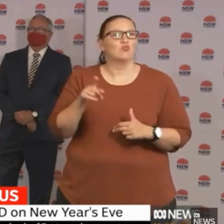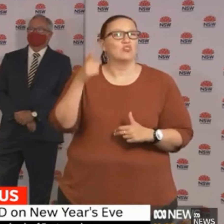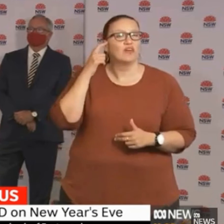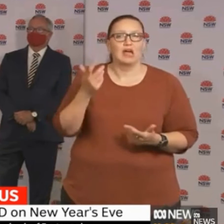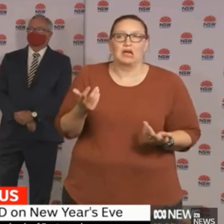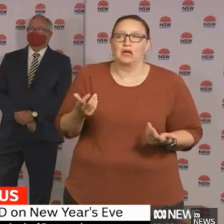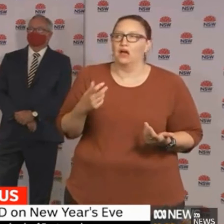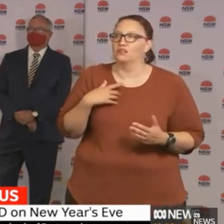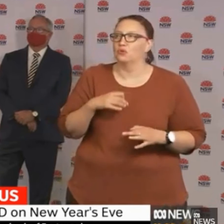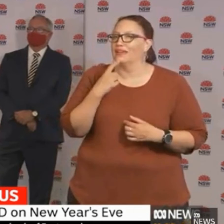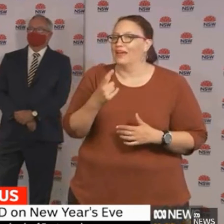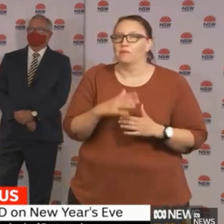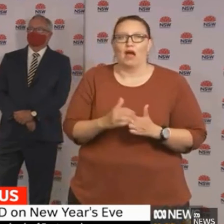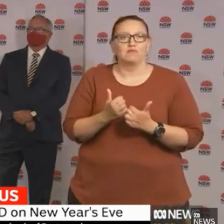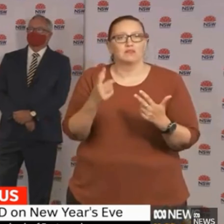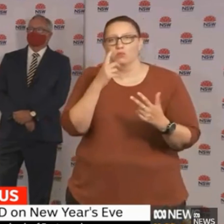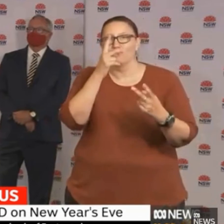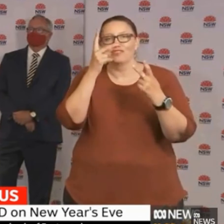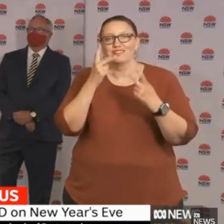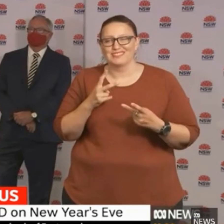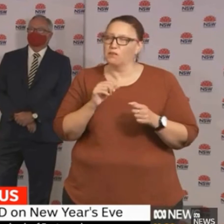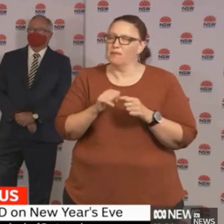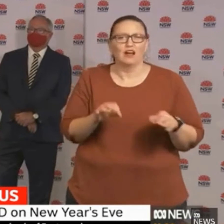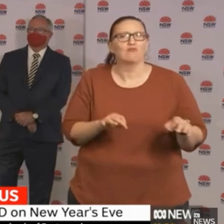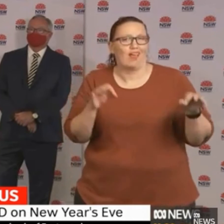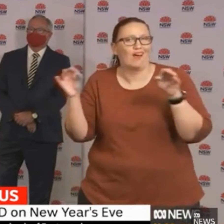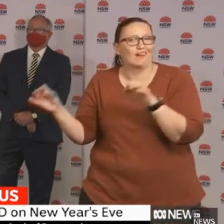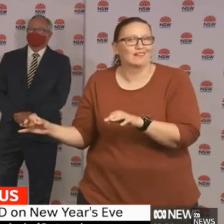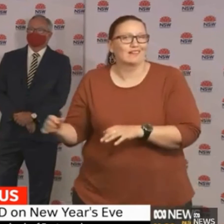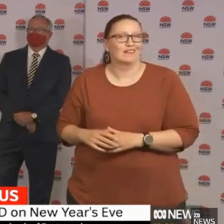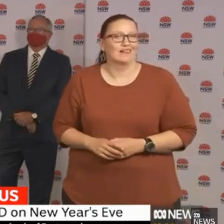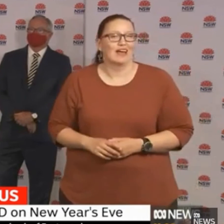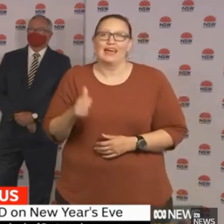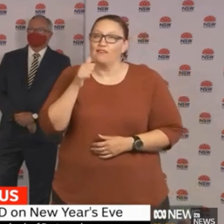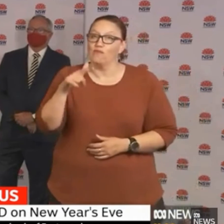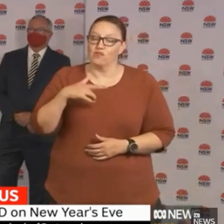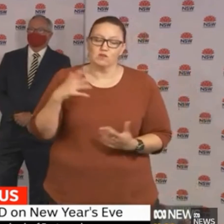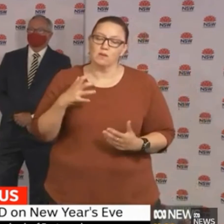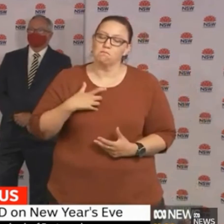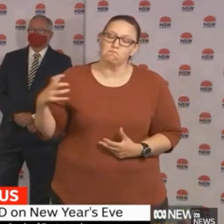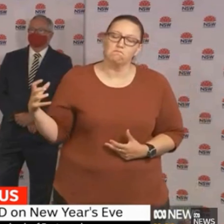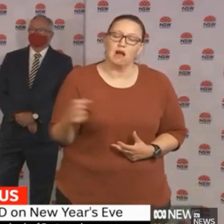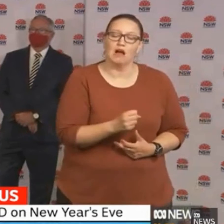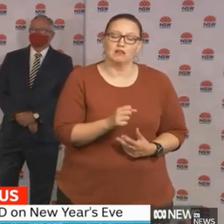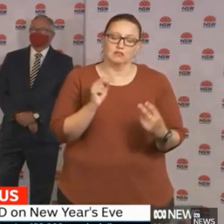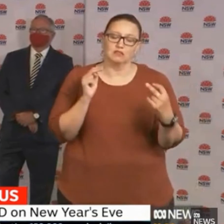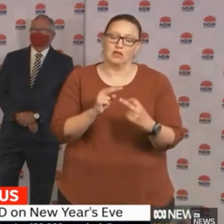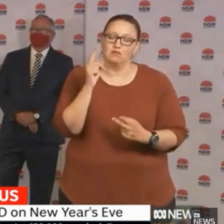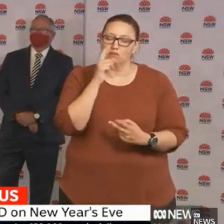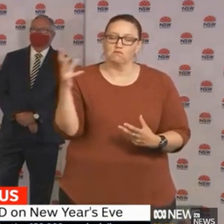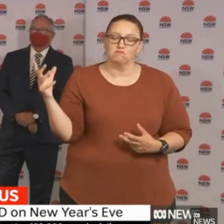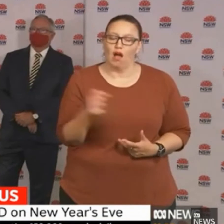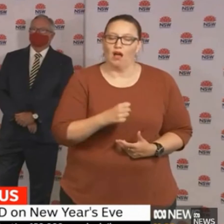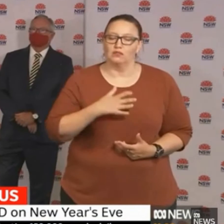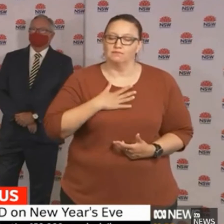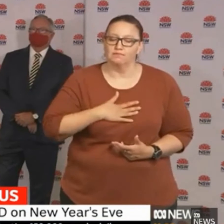event, please defer it, delay. That would be my message to you. But if it is important to you,